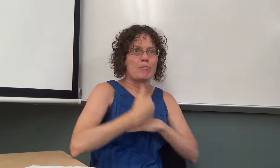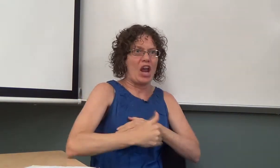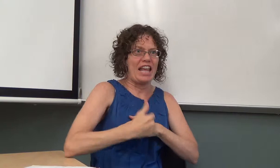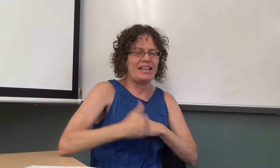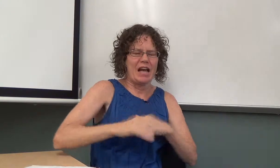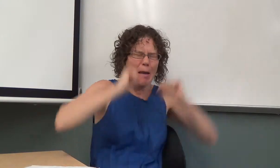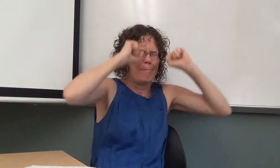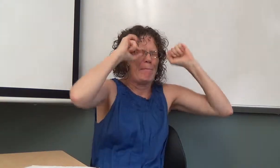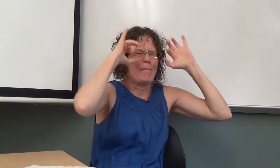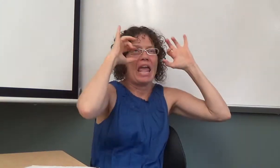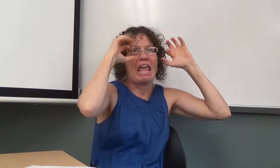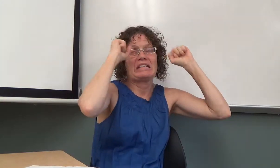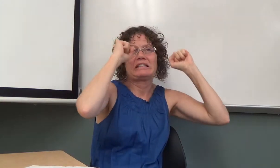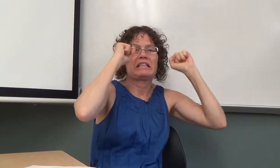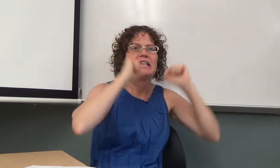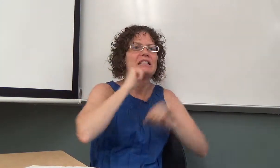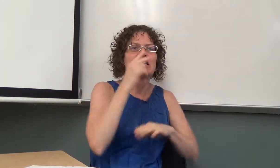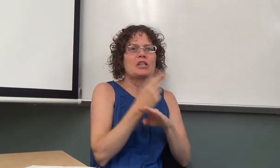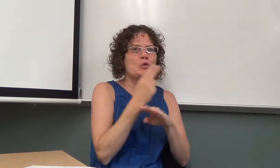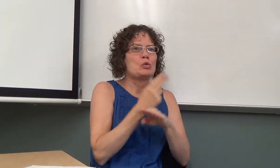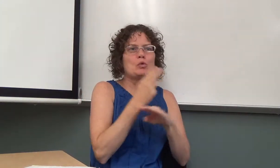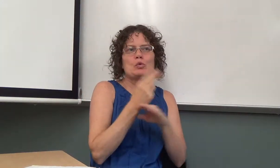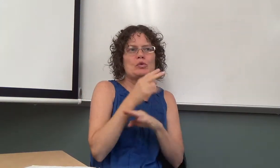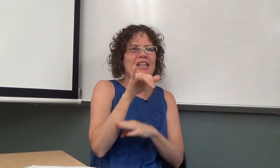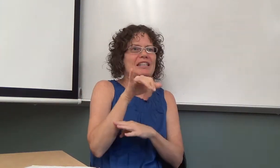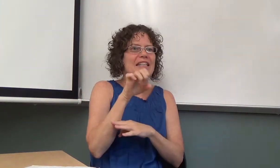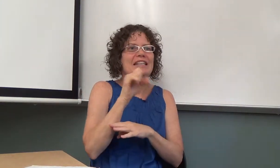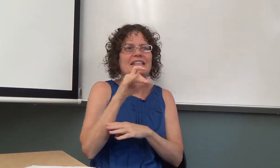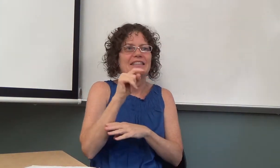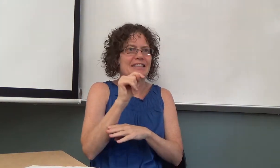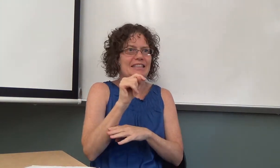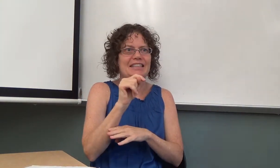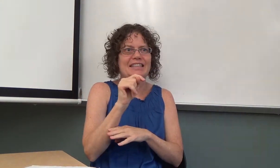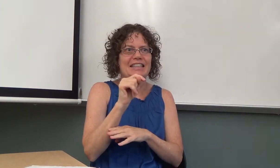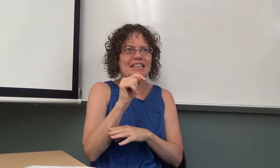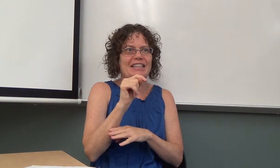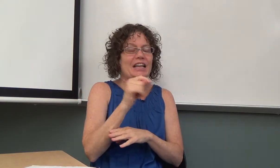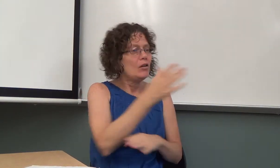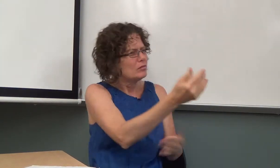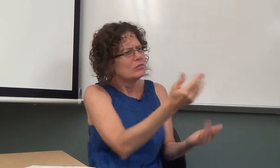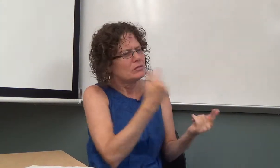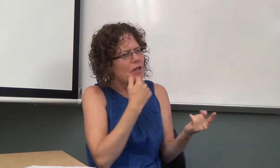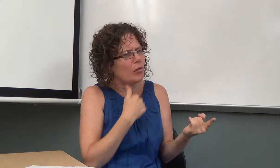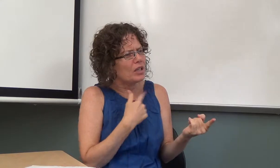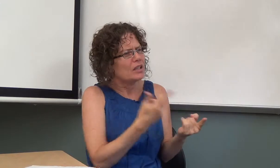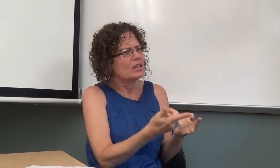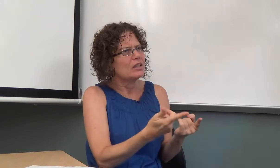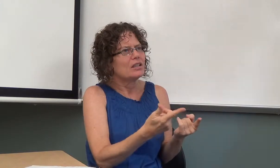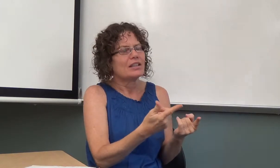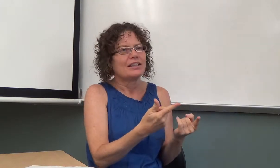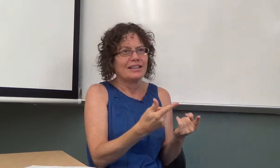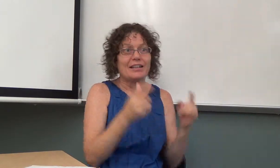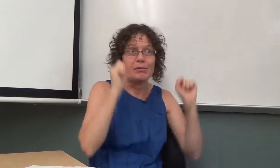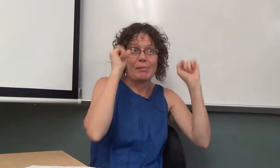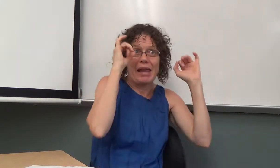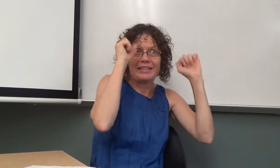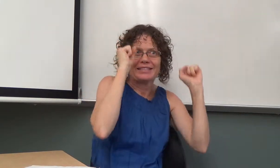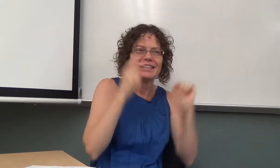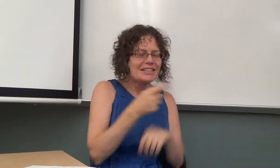Amazing. Doesn't even use any yeast. Okay? And I said, well, tell me about, that'd be pretty amazing. And I said,